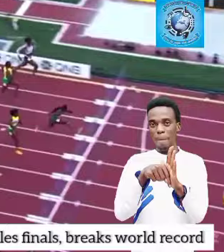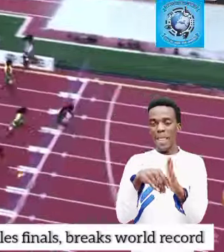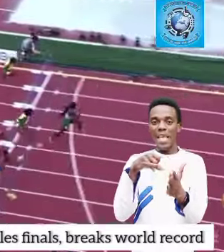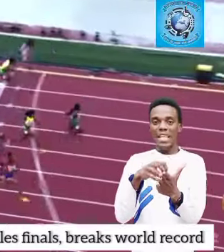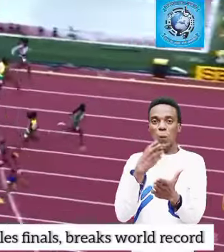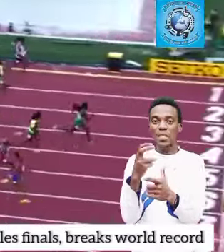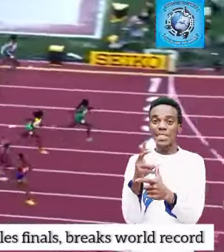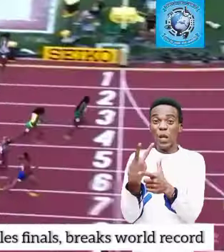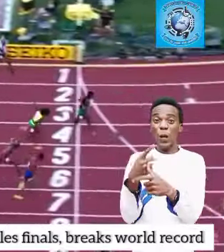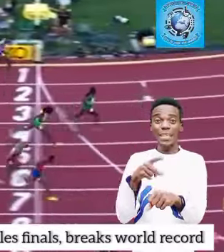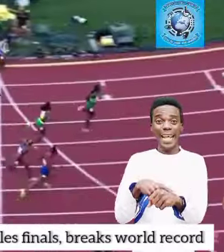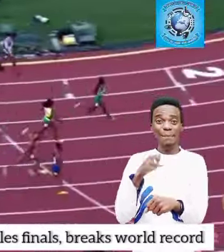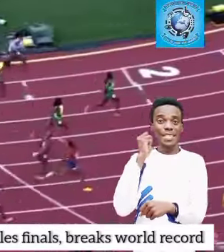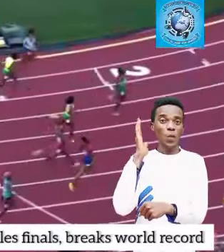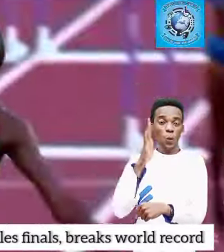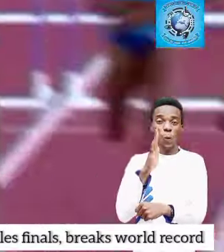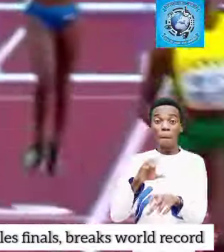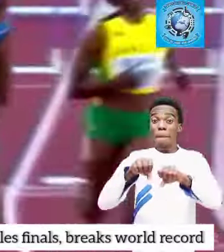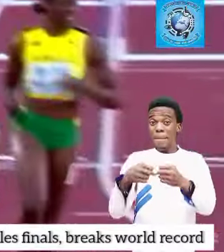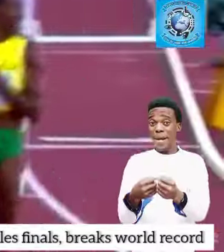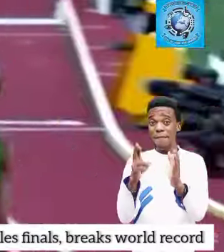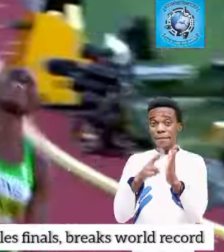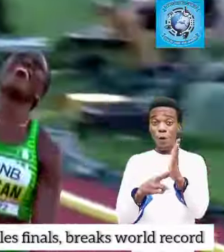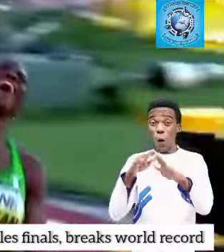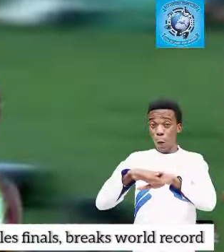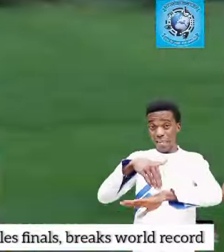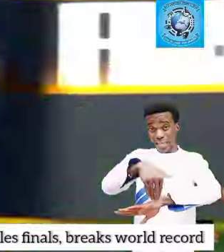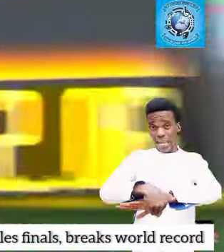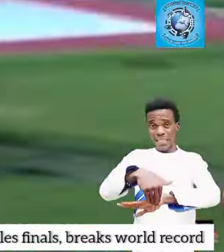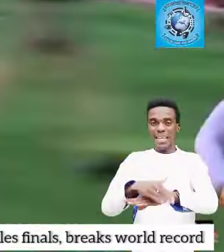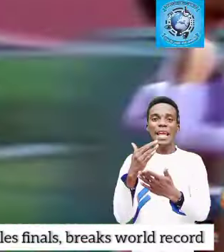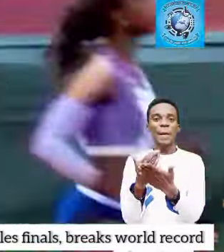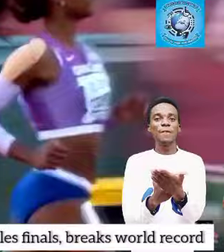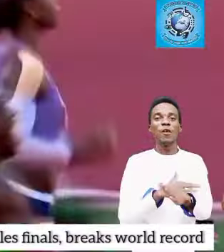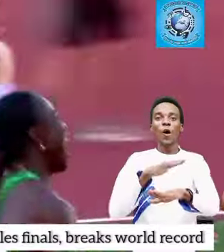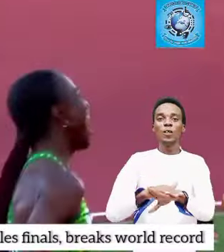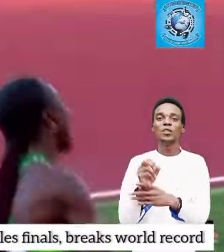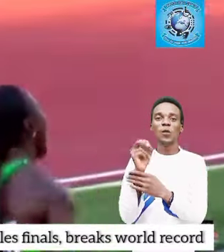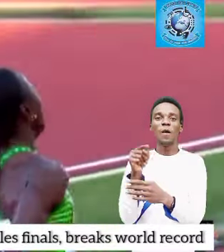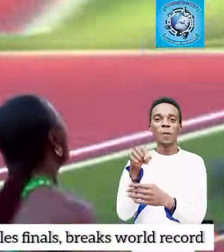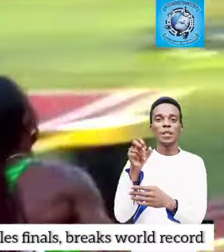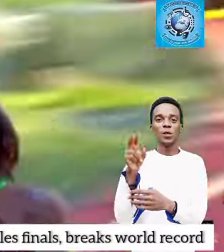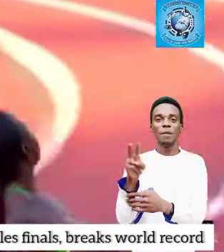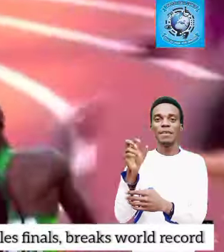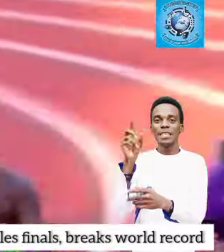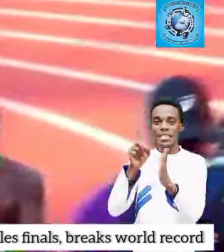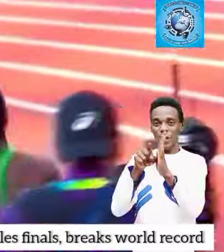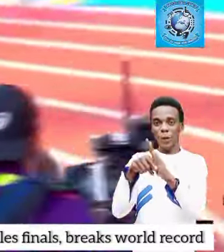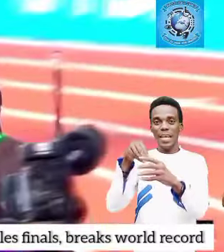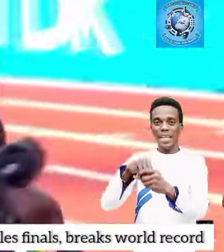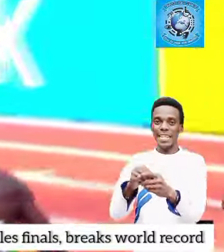It was the second time Amusan would bring the record on the night, improving on her 12.12 seconds in the